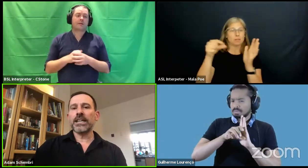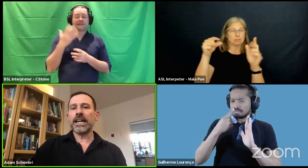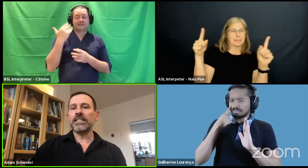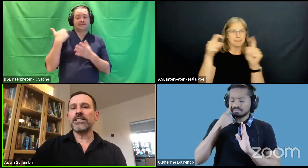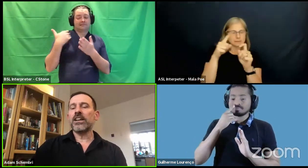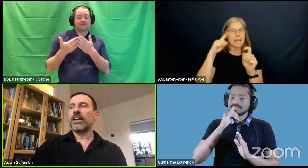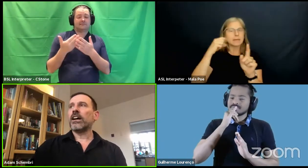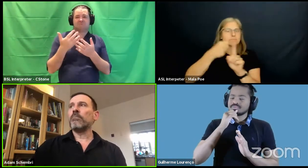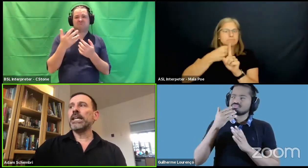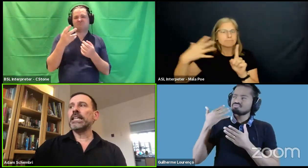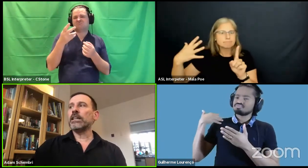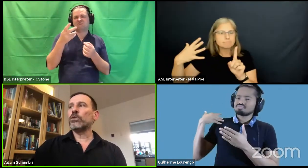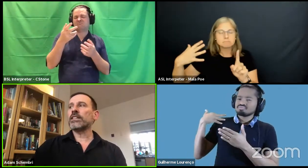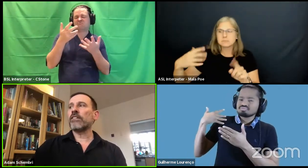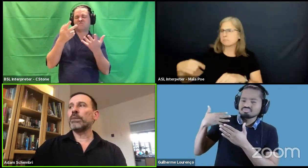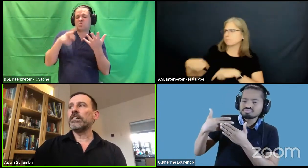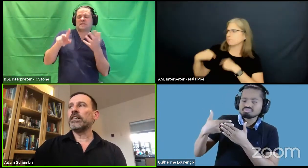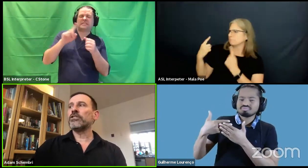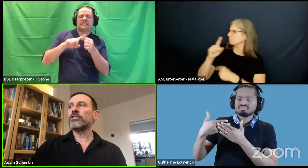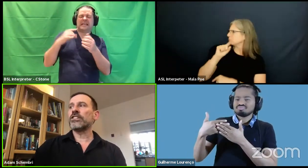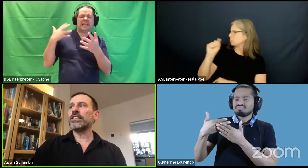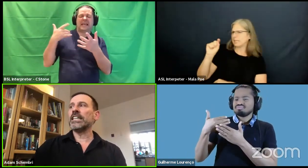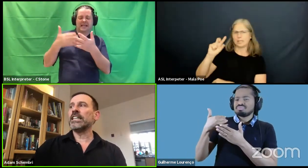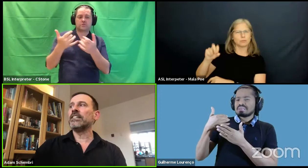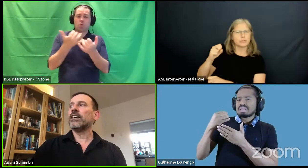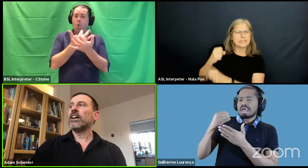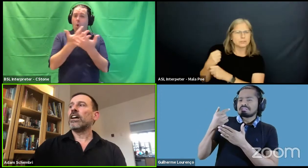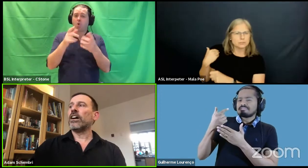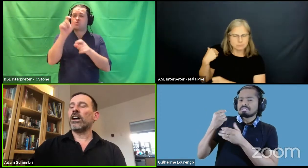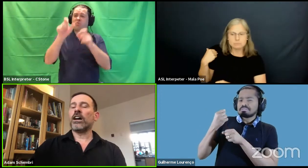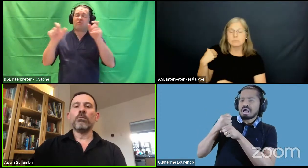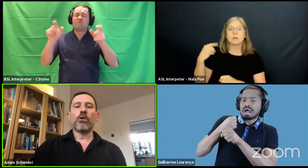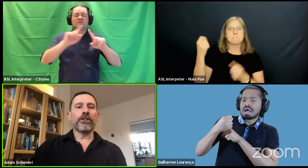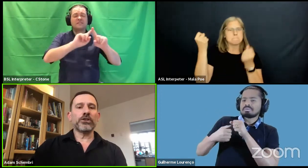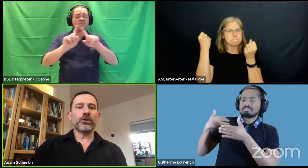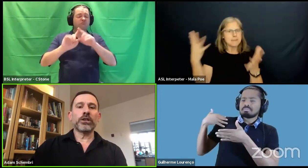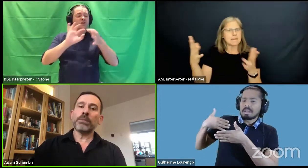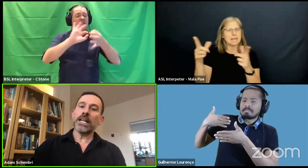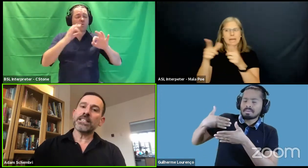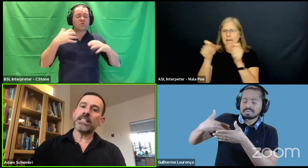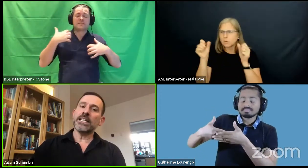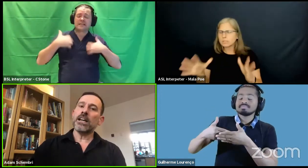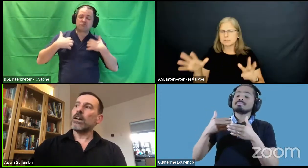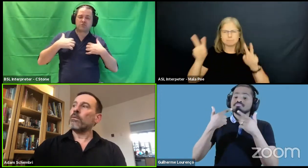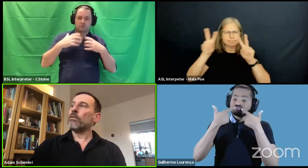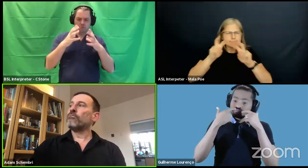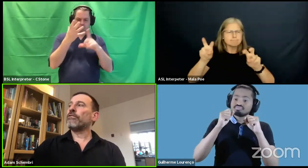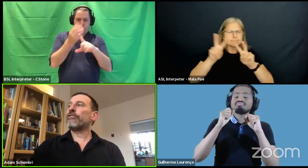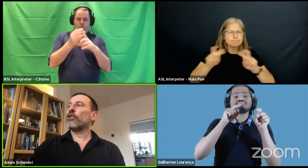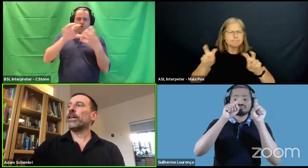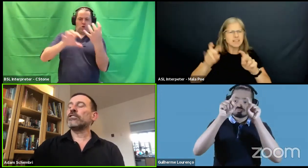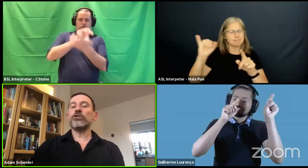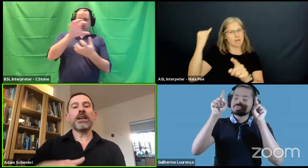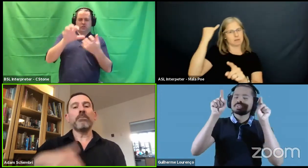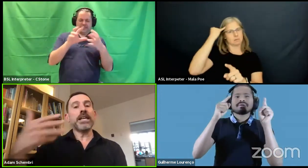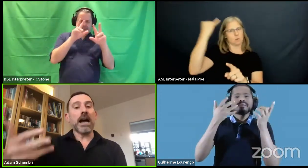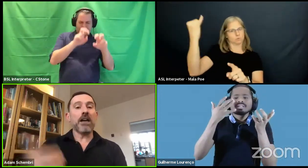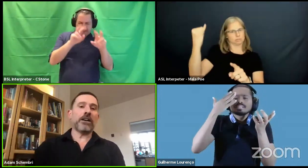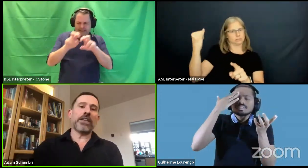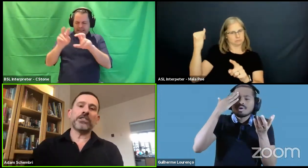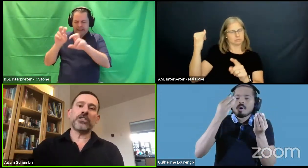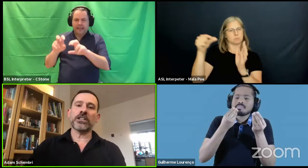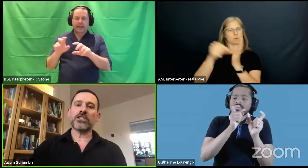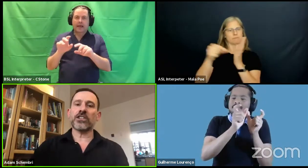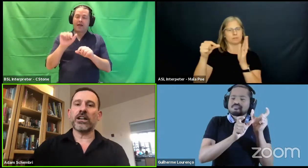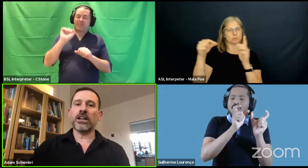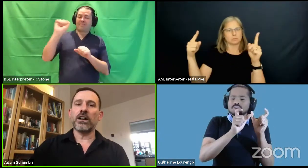of decades, many linguists have been interested in morphological complexity, referring to something other